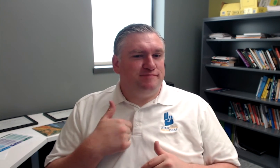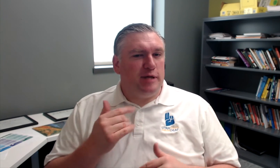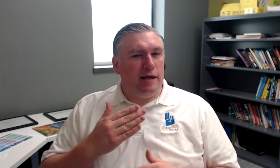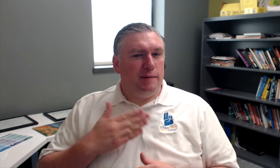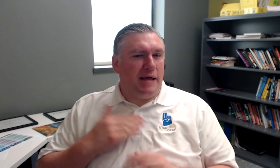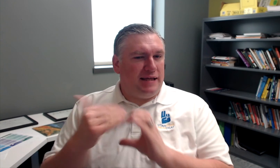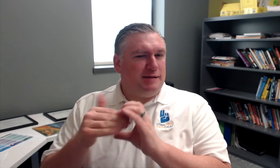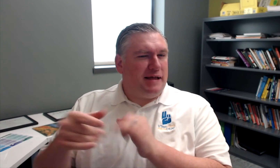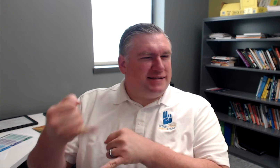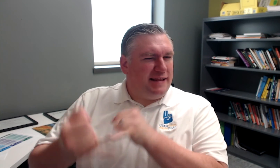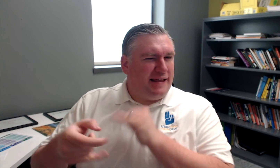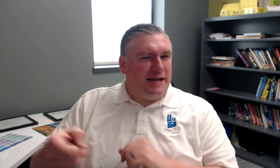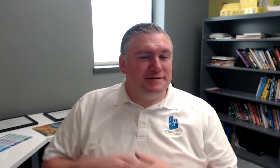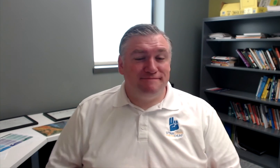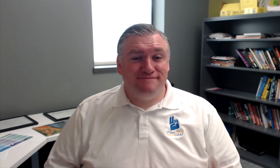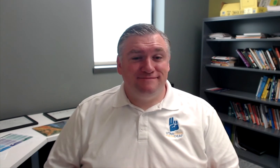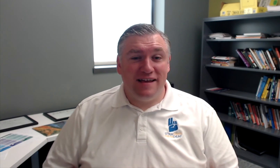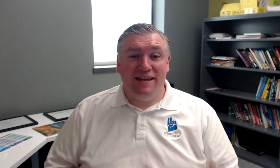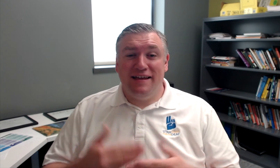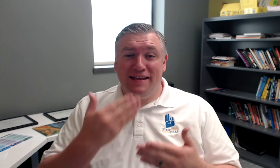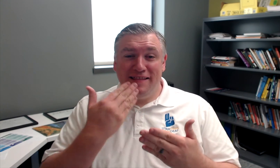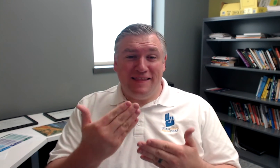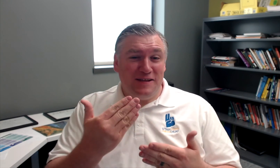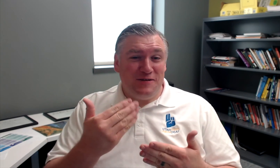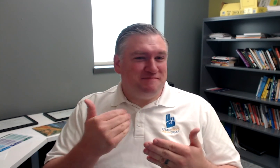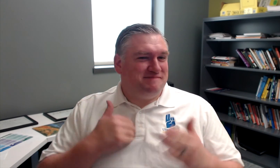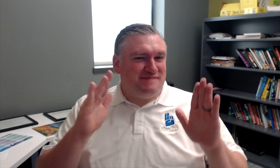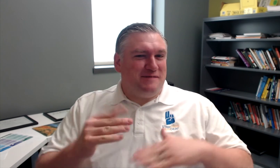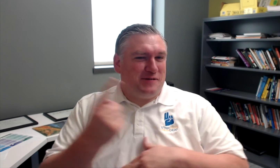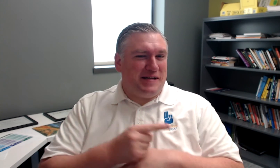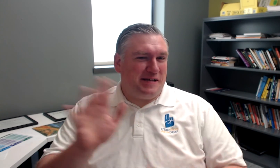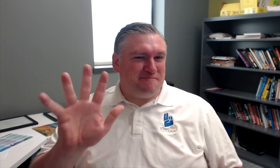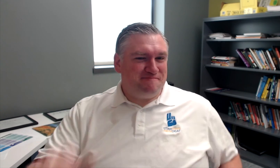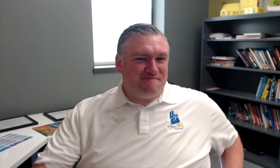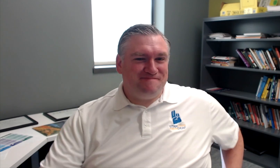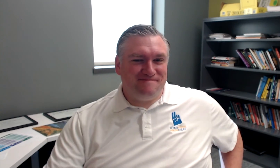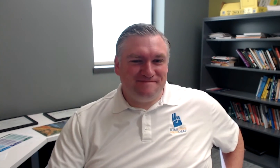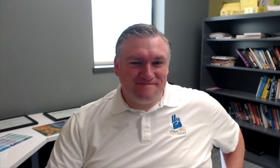please contact me. My email's on the last slide. Thank you and have a great day.